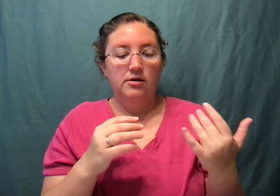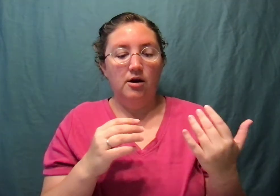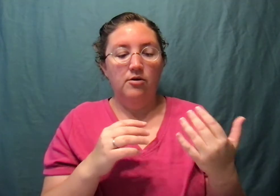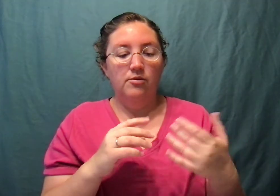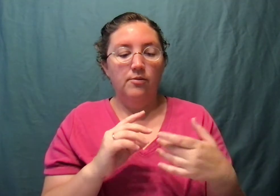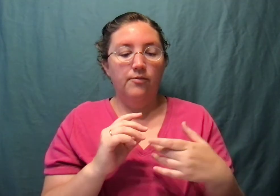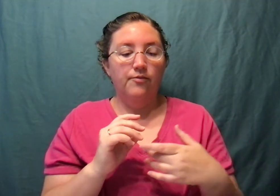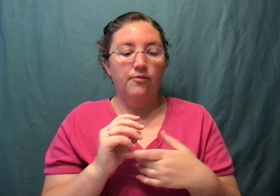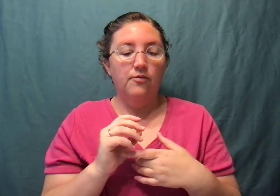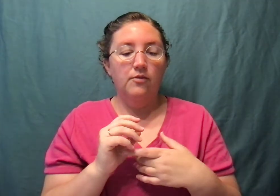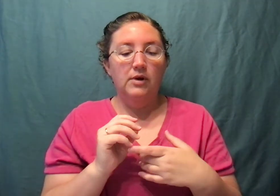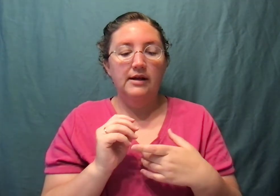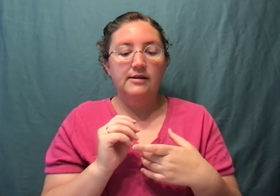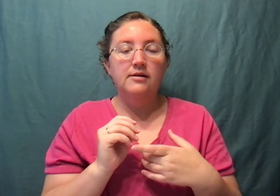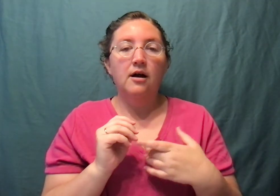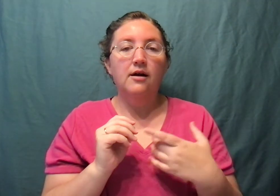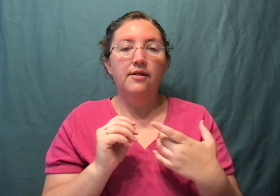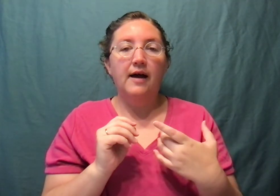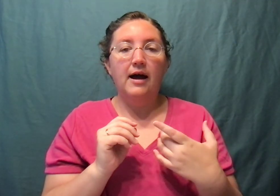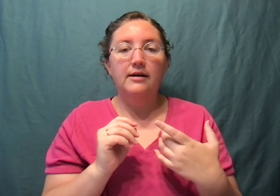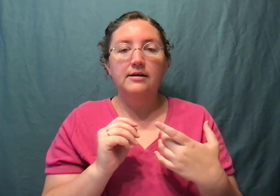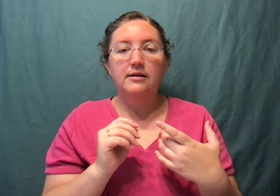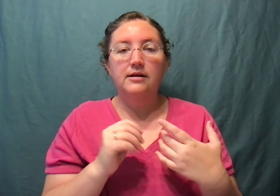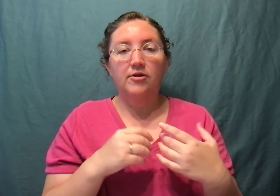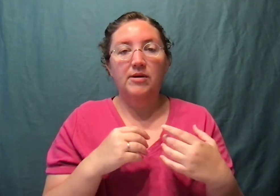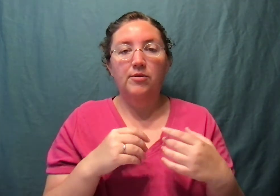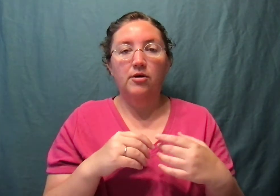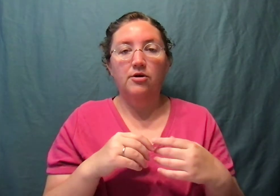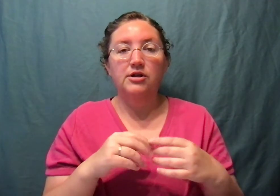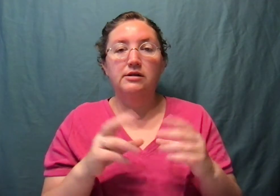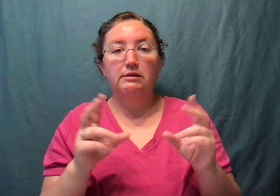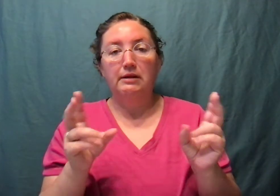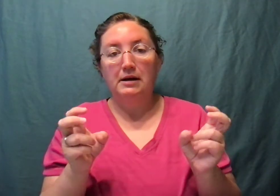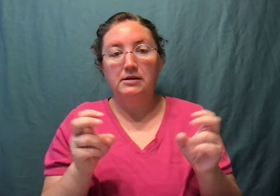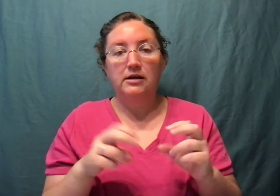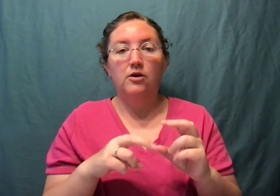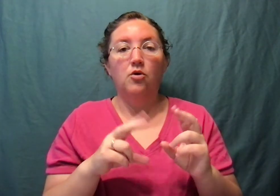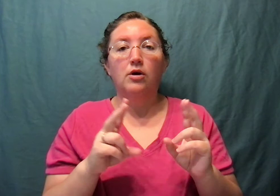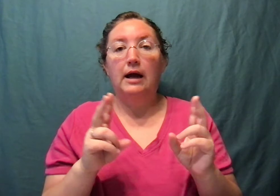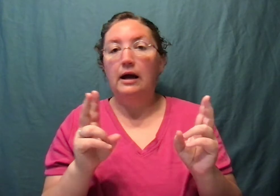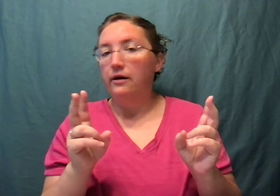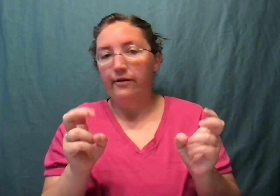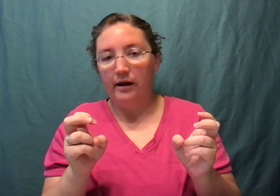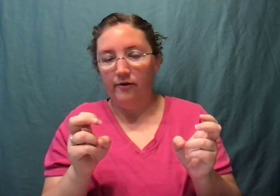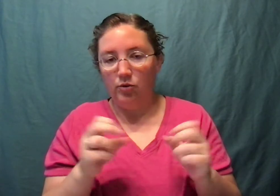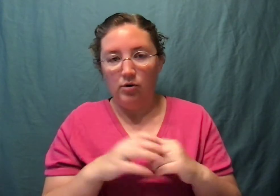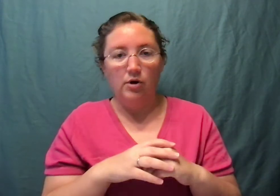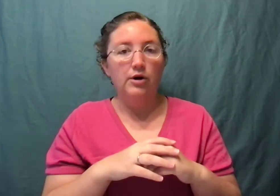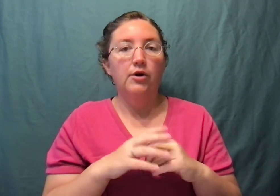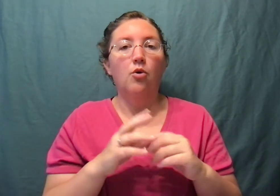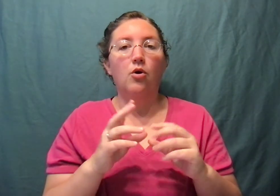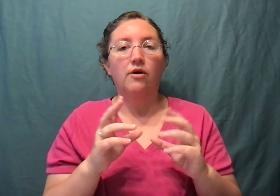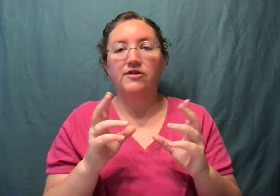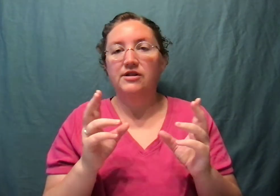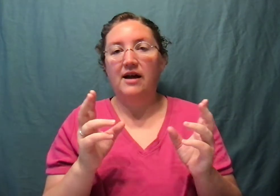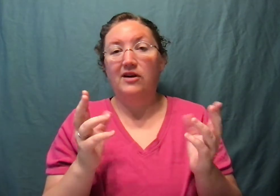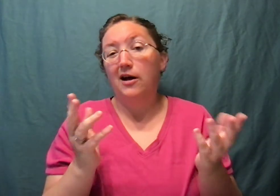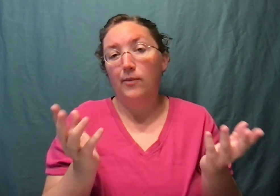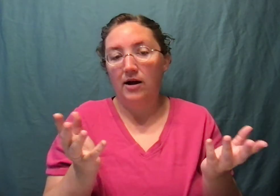So it's not that deaf people are just lazy or can't think of a word or just haven't got around to it